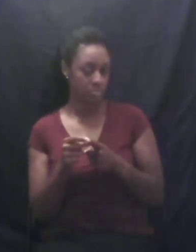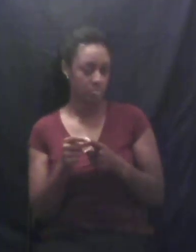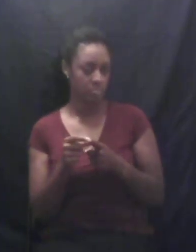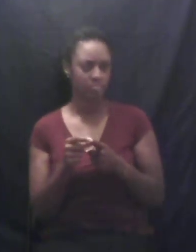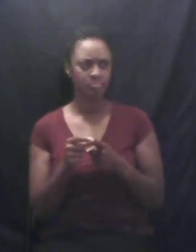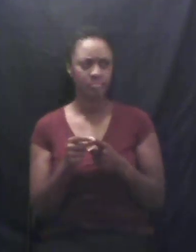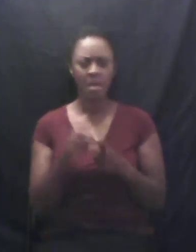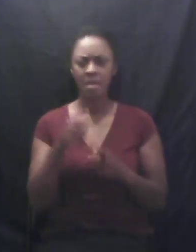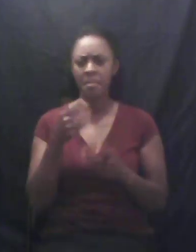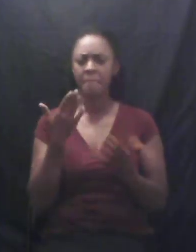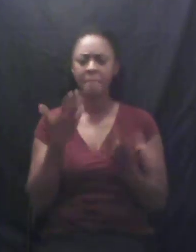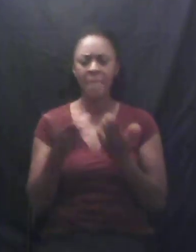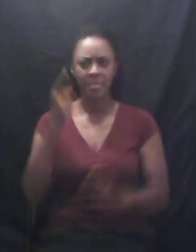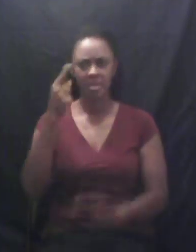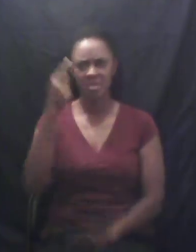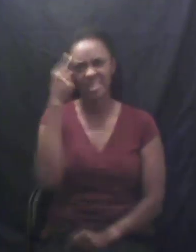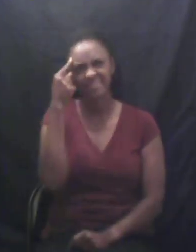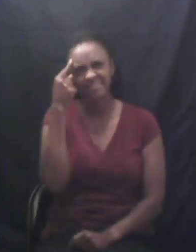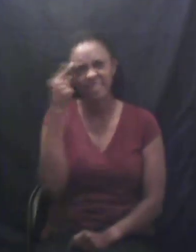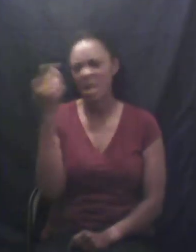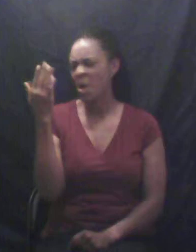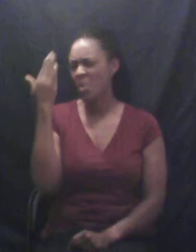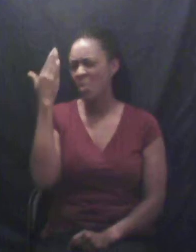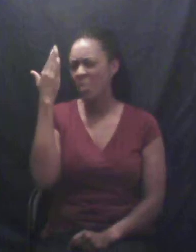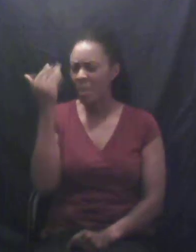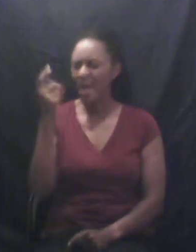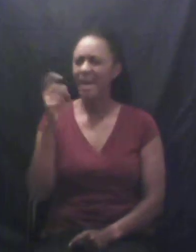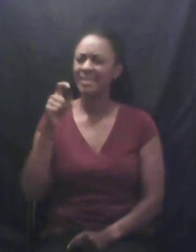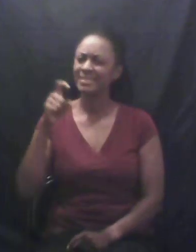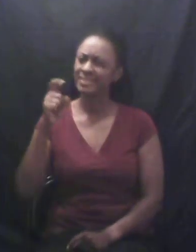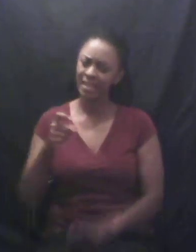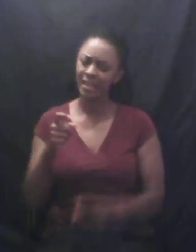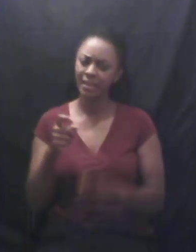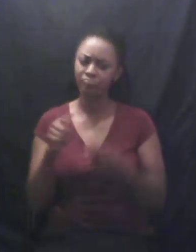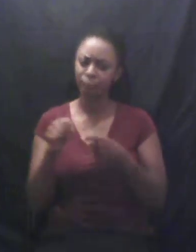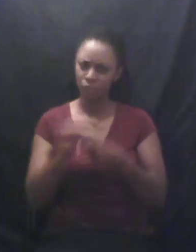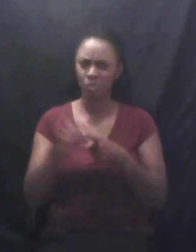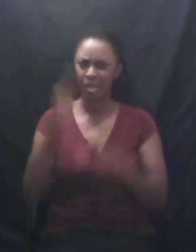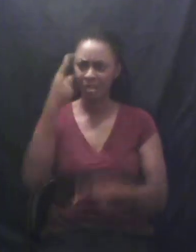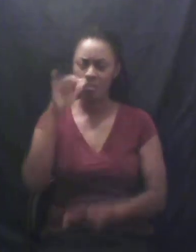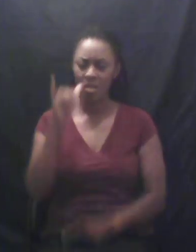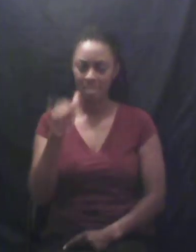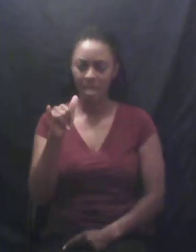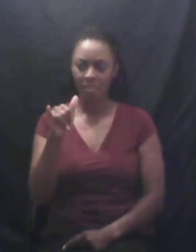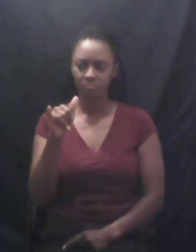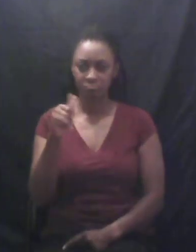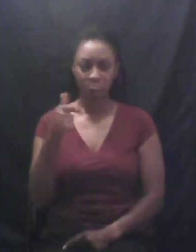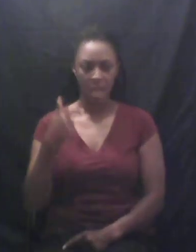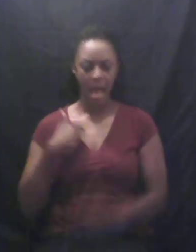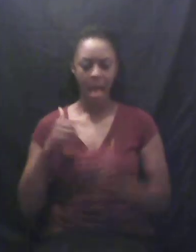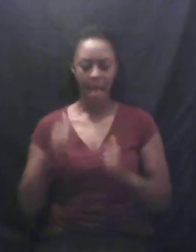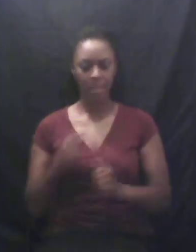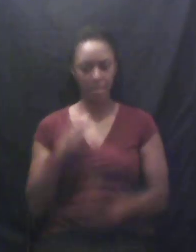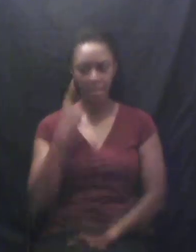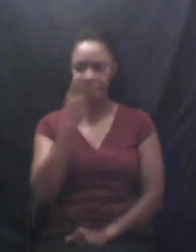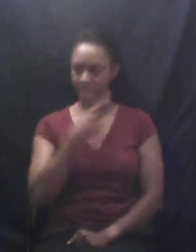to be trained in that? Anybody can just mouth silently someone else's words. But